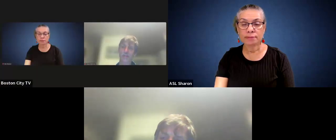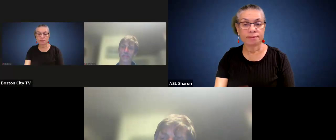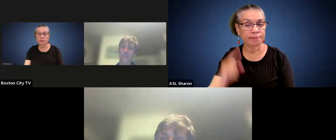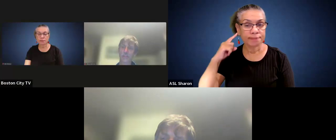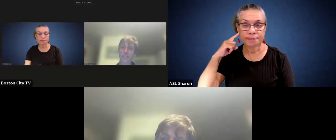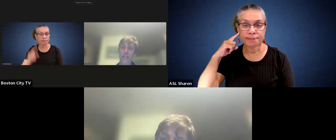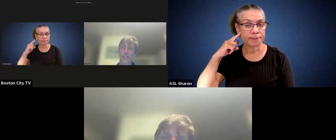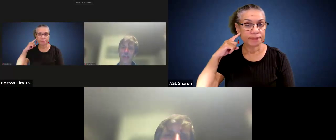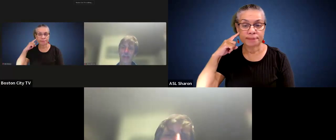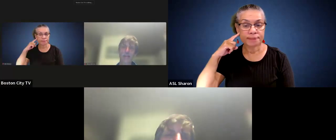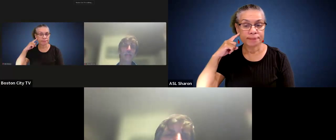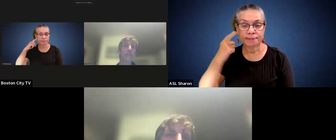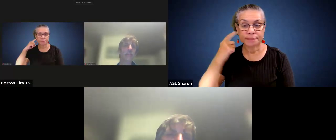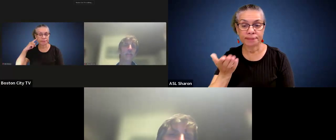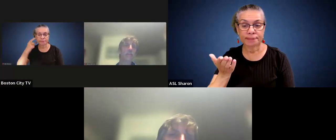We can't hear you.